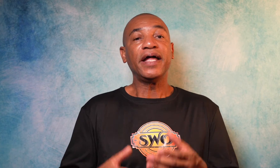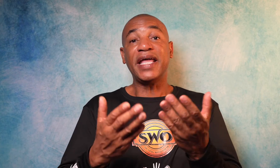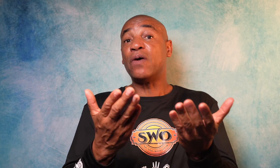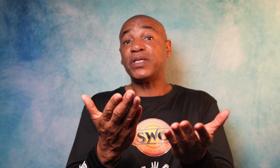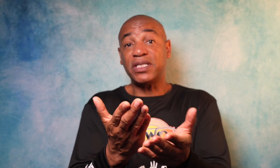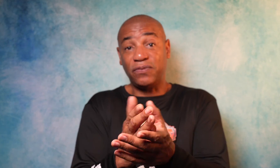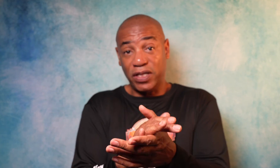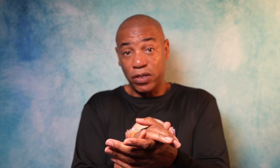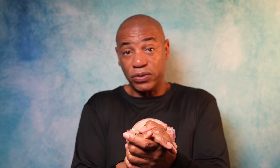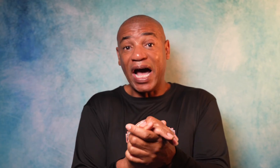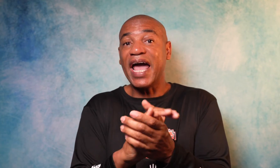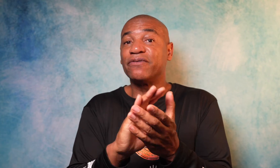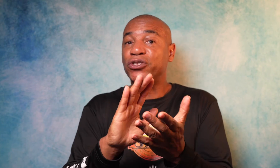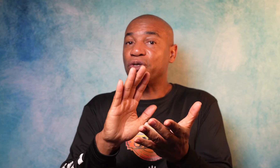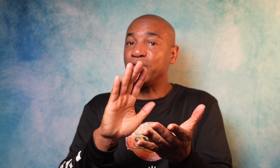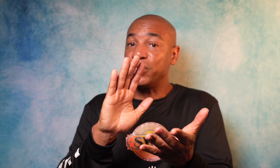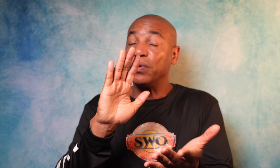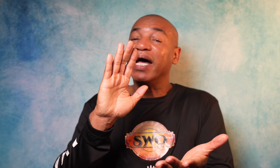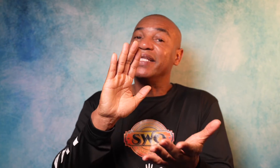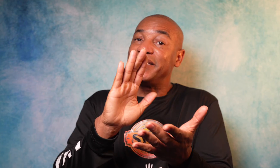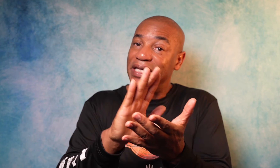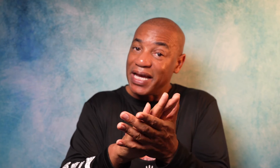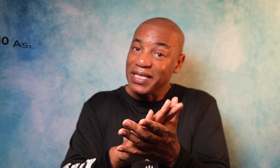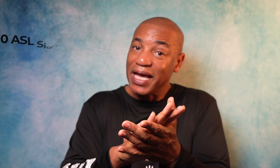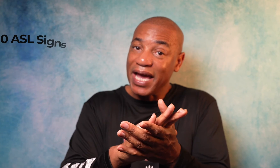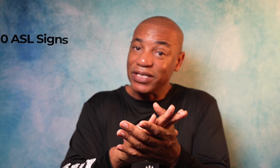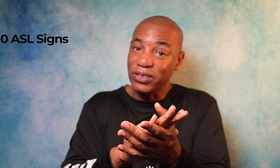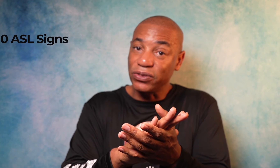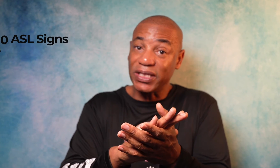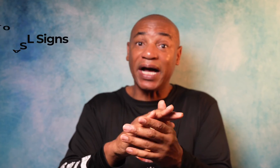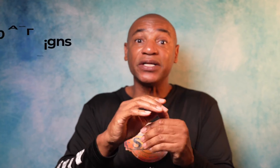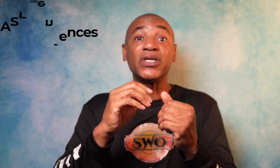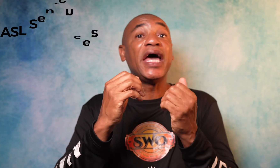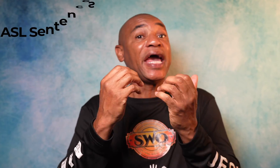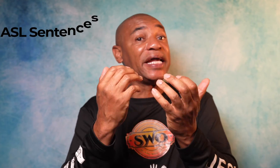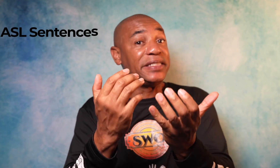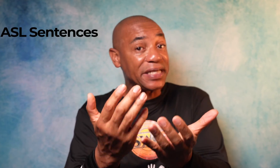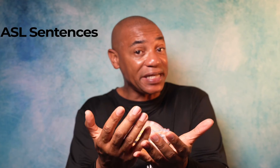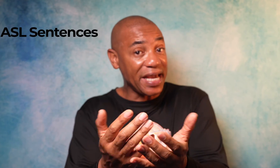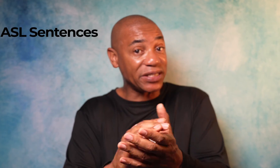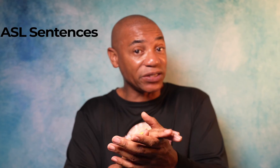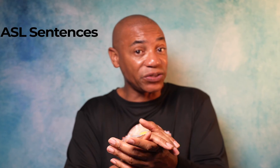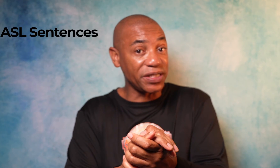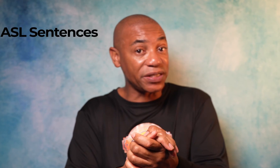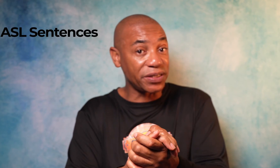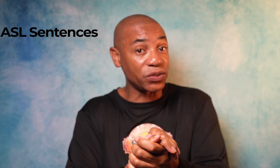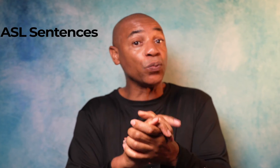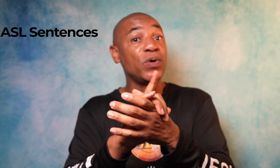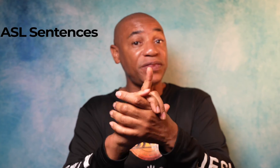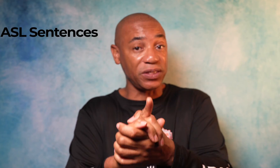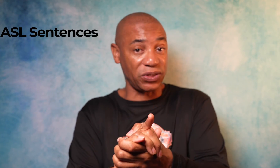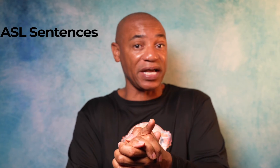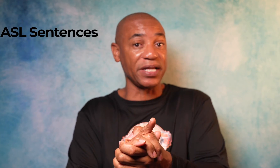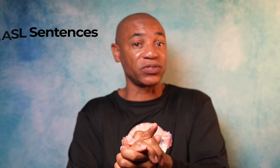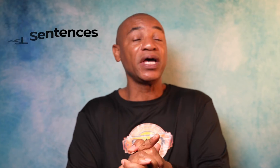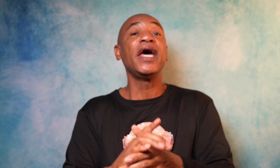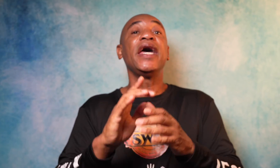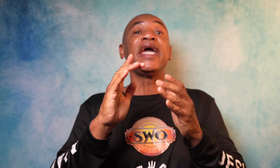Now with these videos, I have shown you 10 ASL signs and 10 ASL sentences with these signs. If